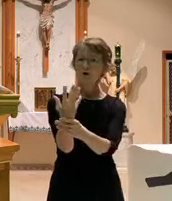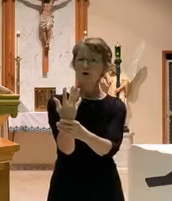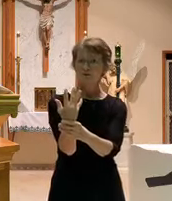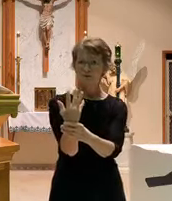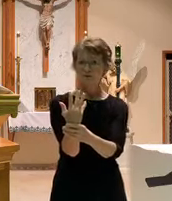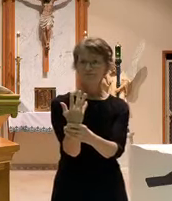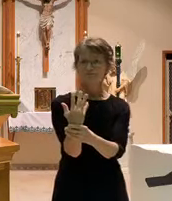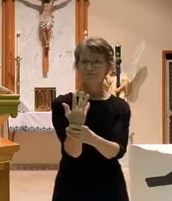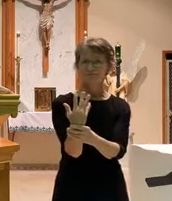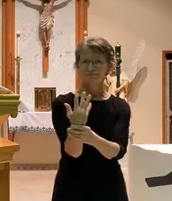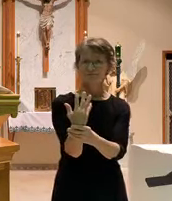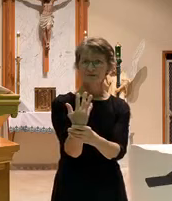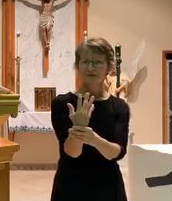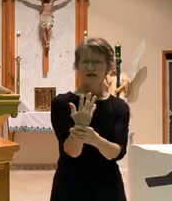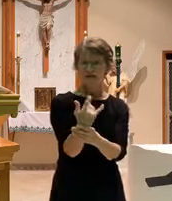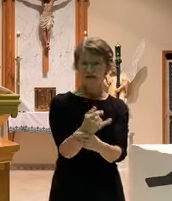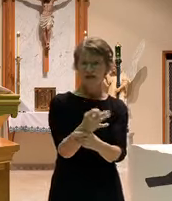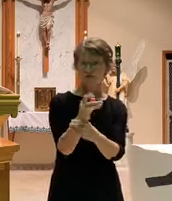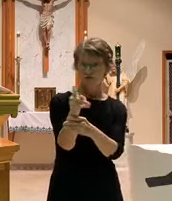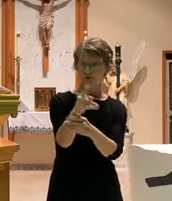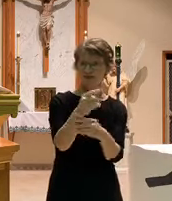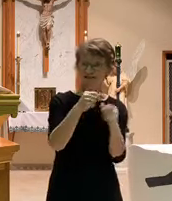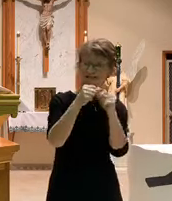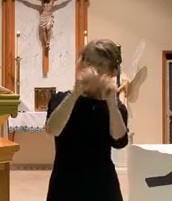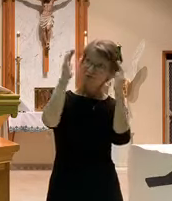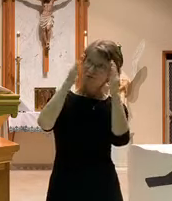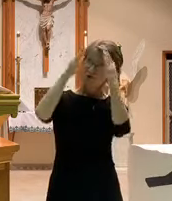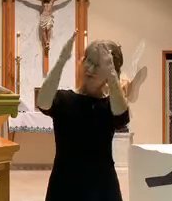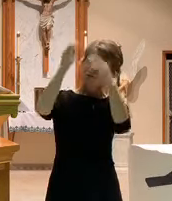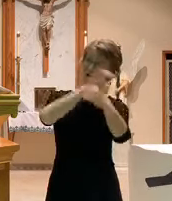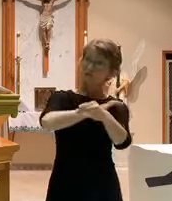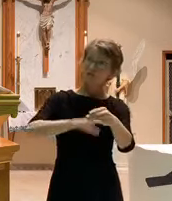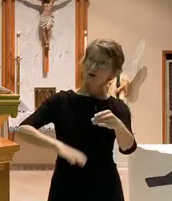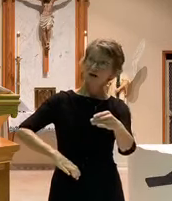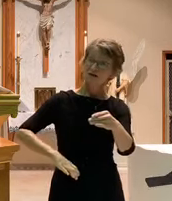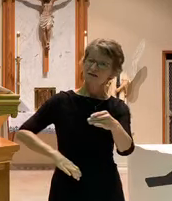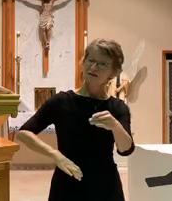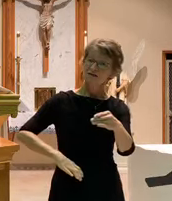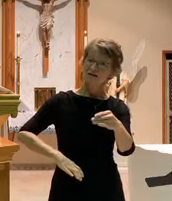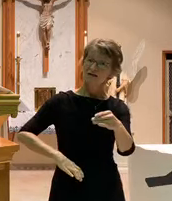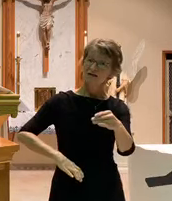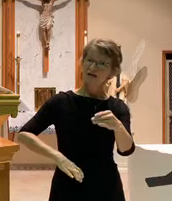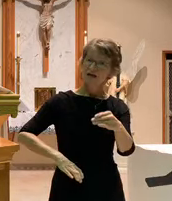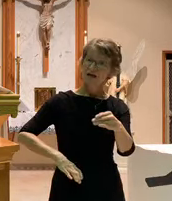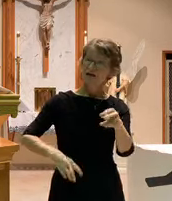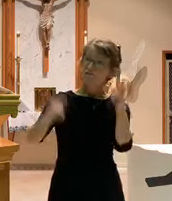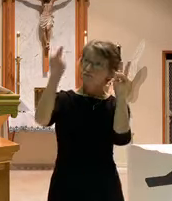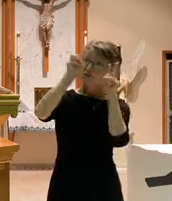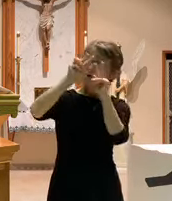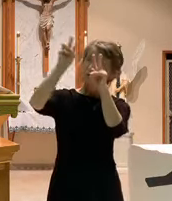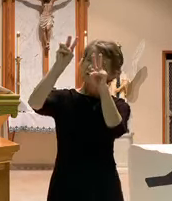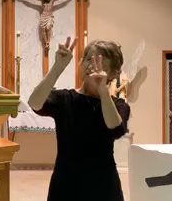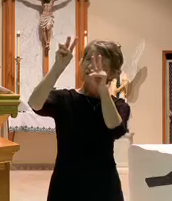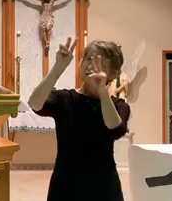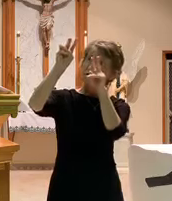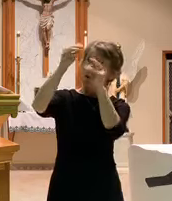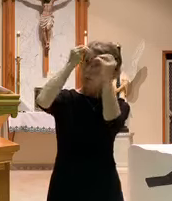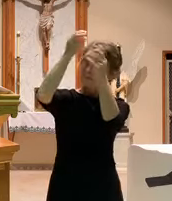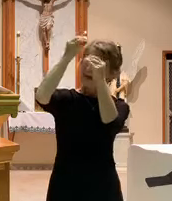If we stay focused on Christ, having more faith in him than ourselves, obeying his